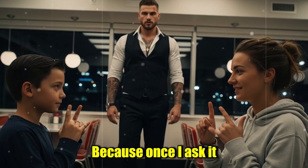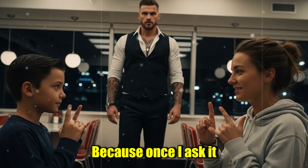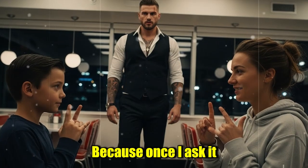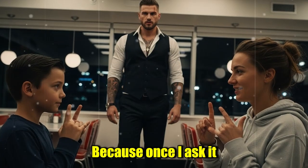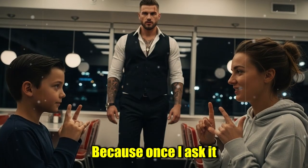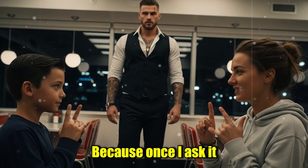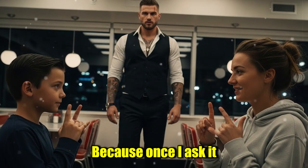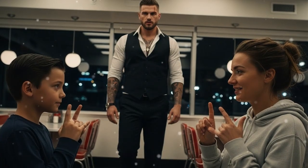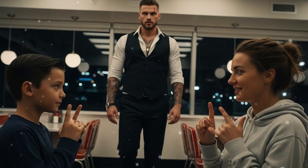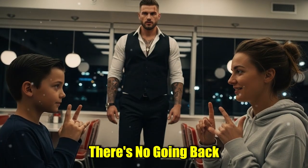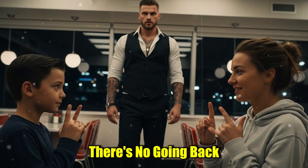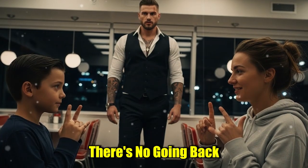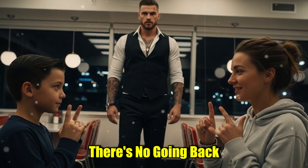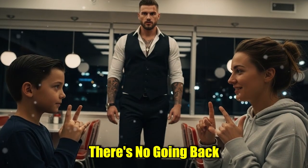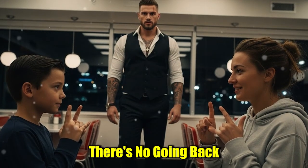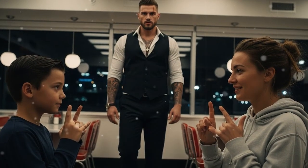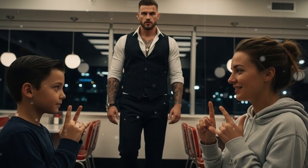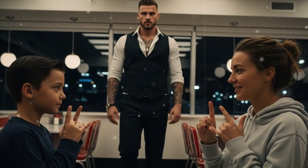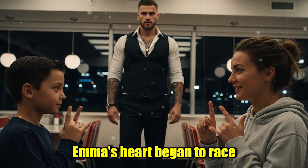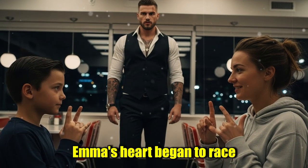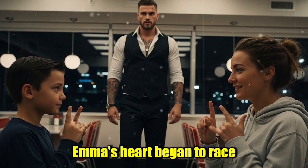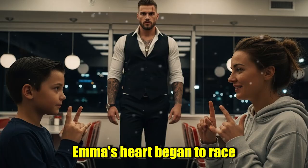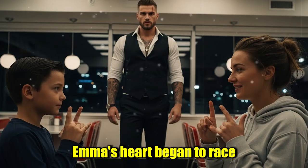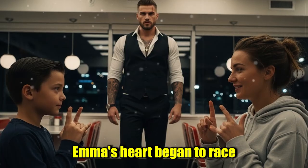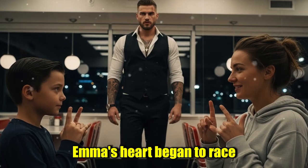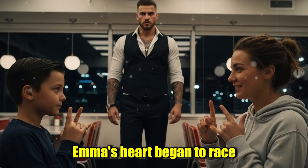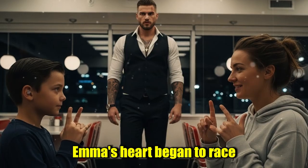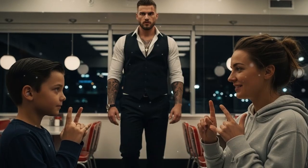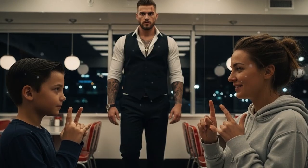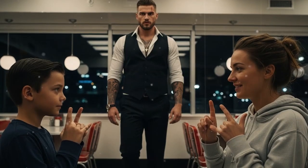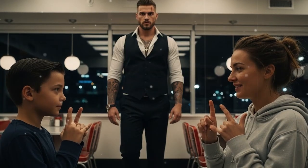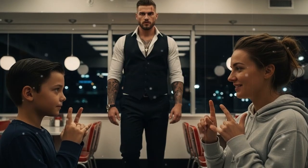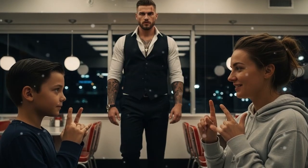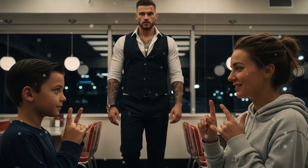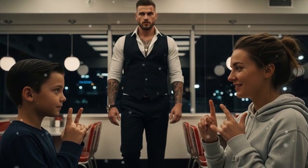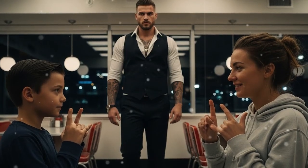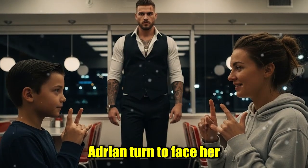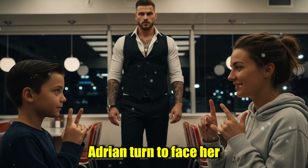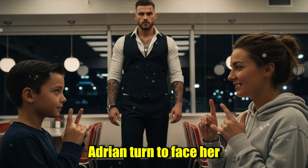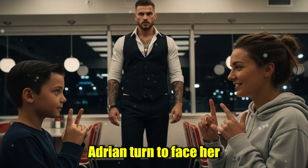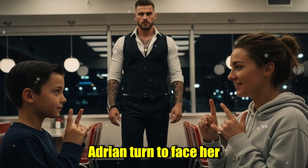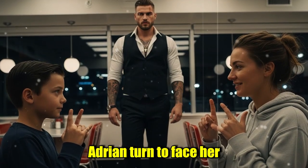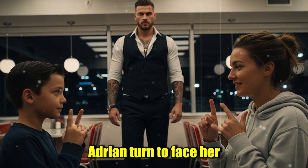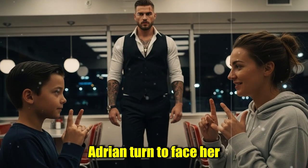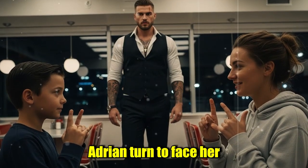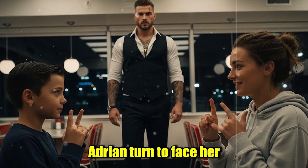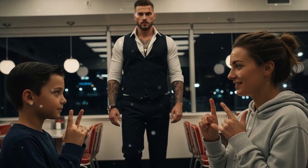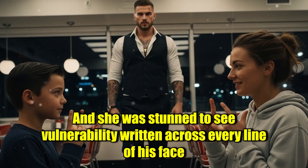once I ask it, there's no going back. Emma's heart began to race. Okay. Adrian turned to face her, and